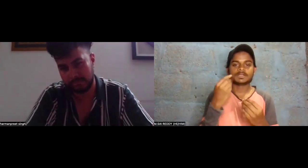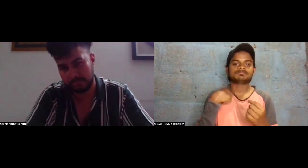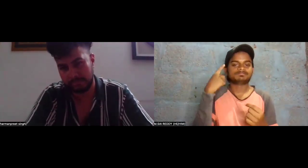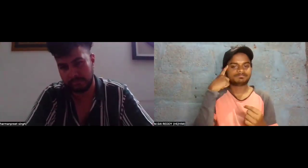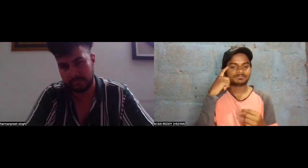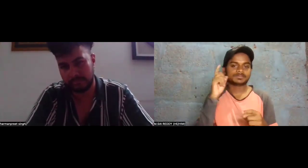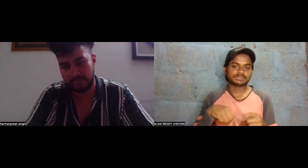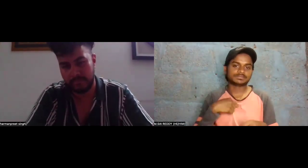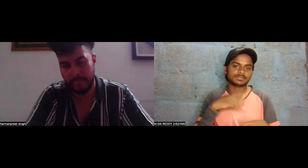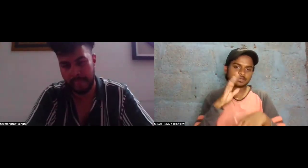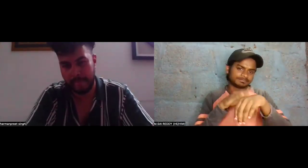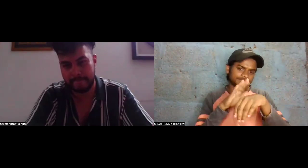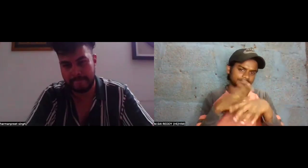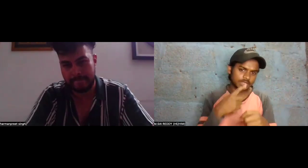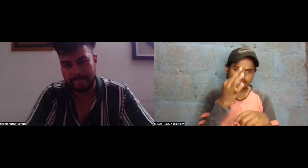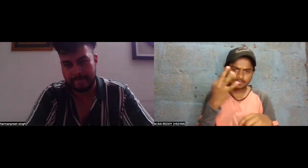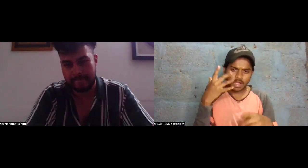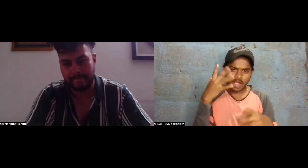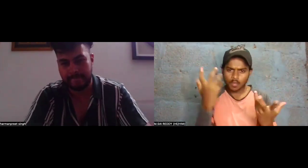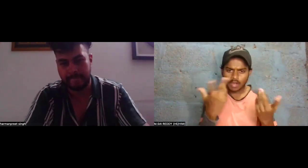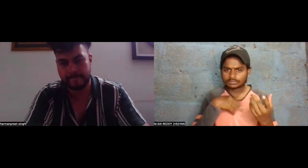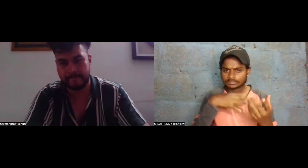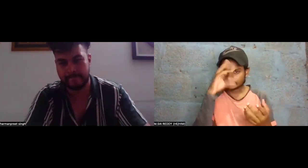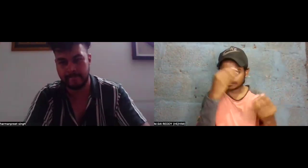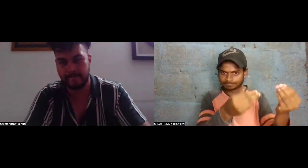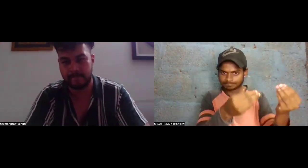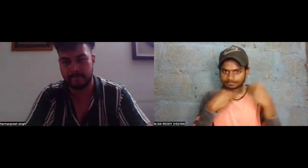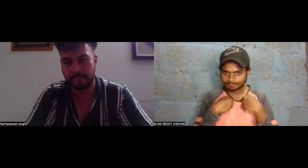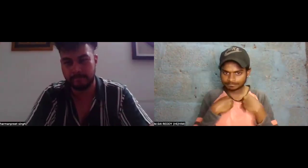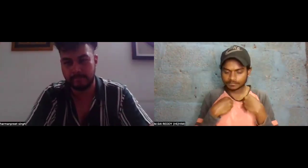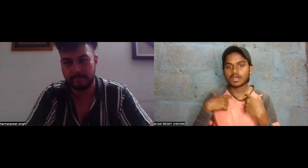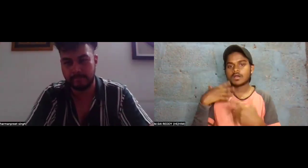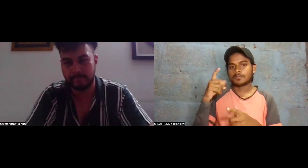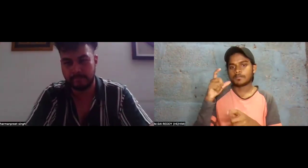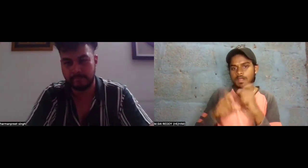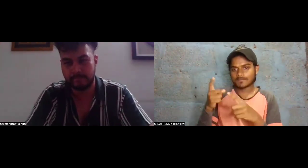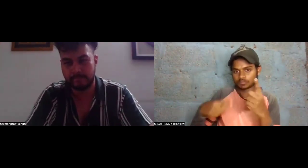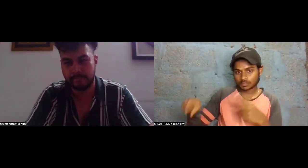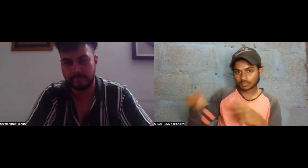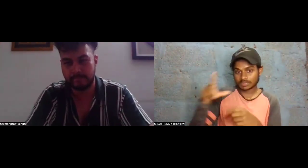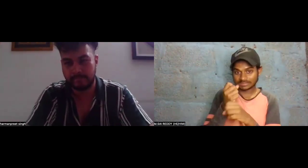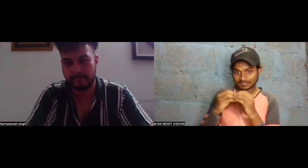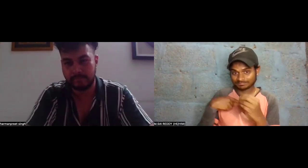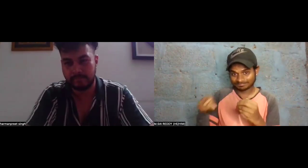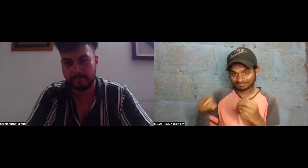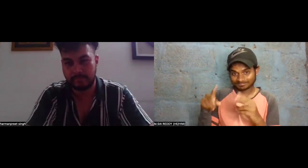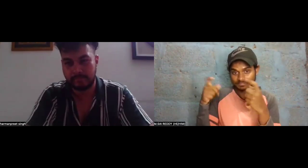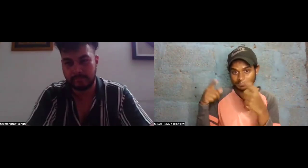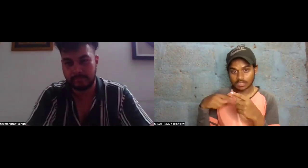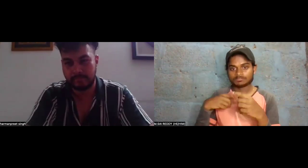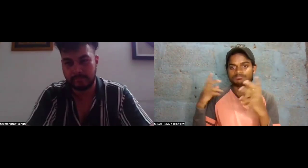be a little more mobile, learn a little more. At the same time, we also need